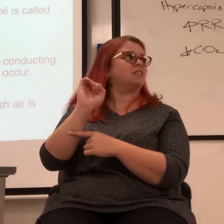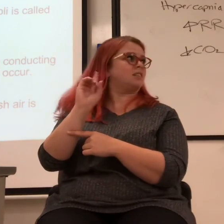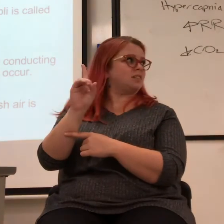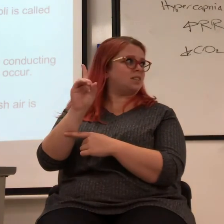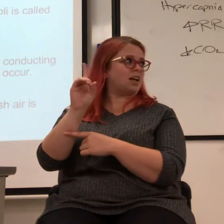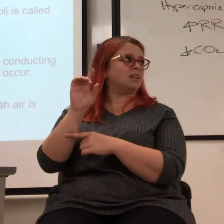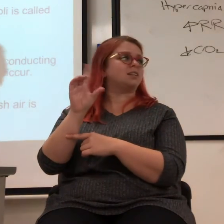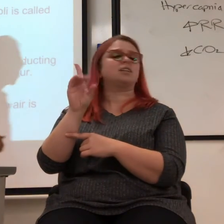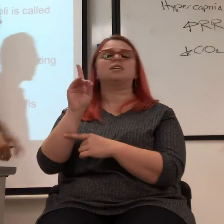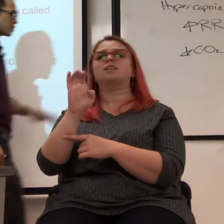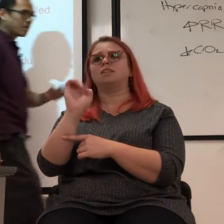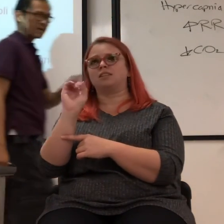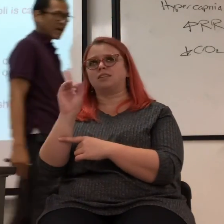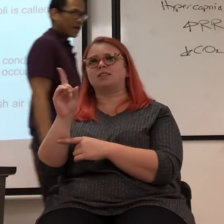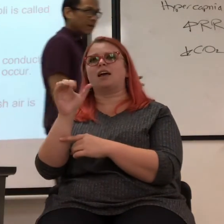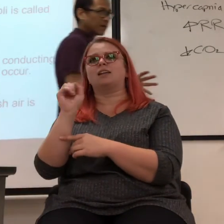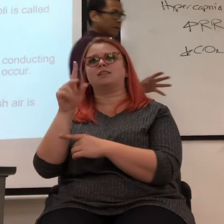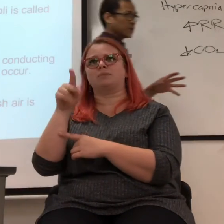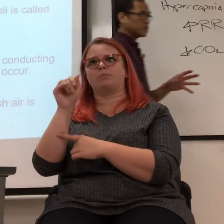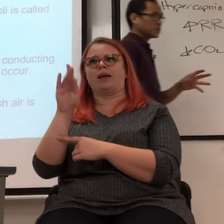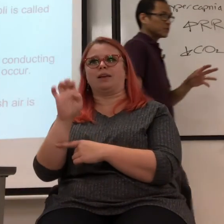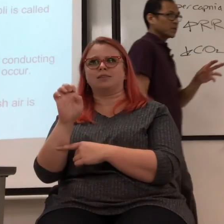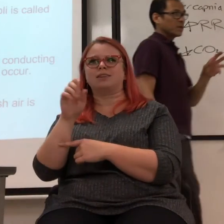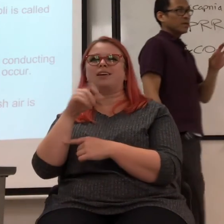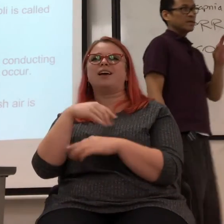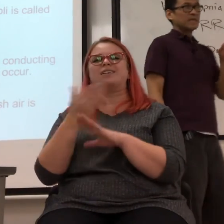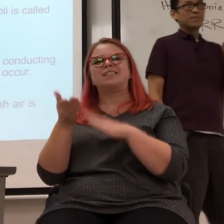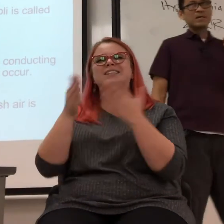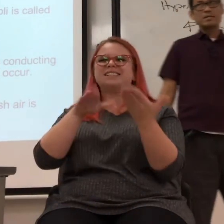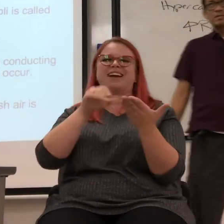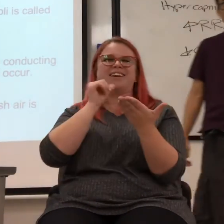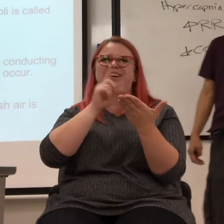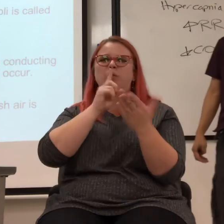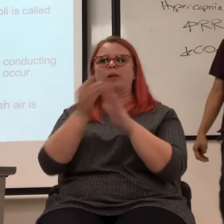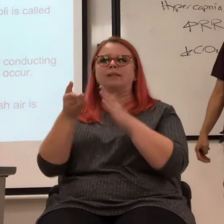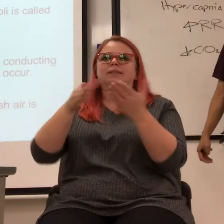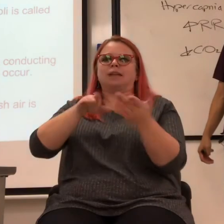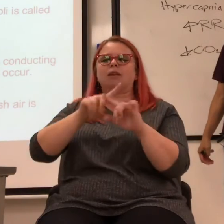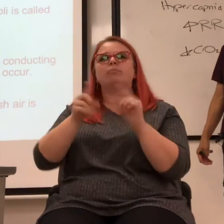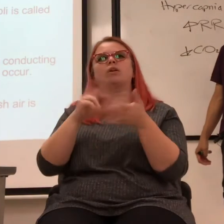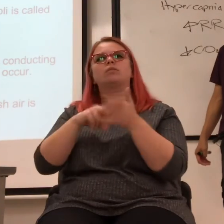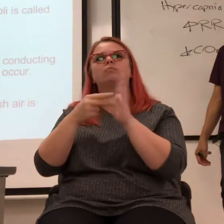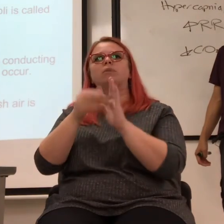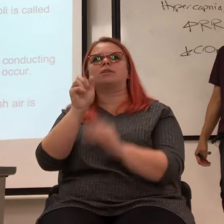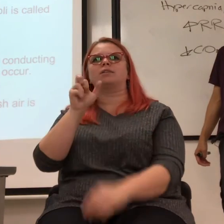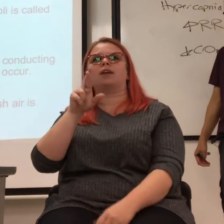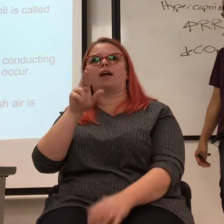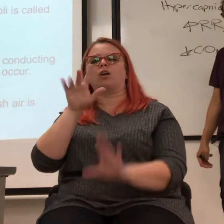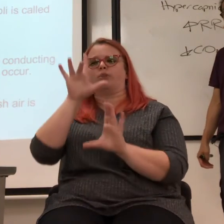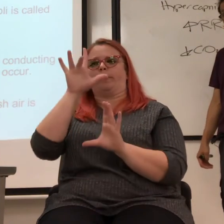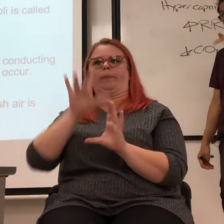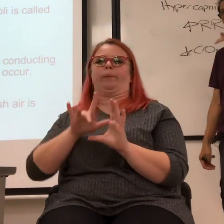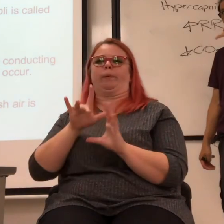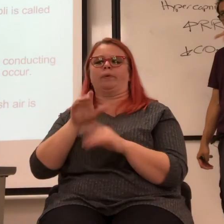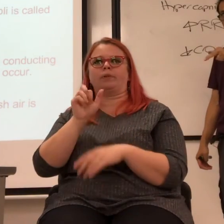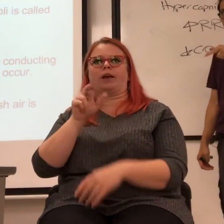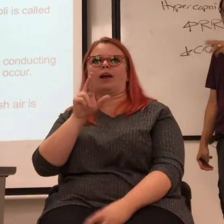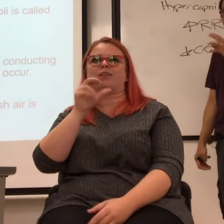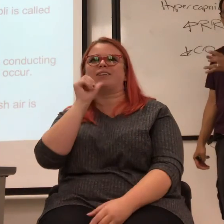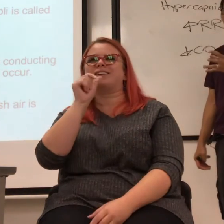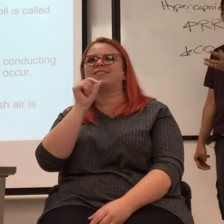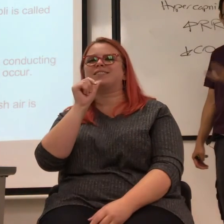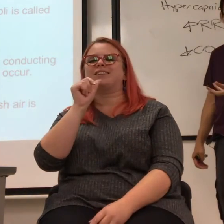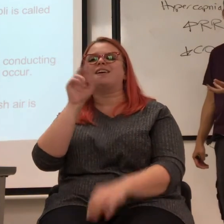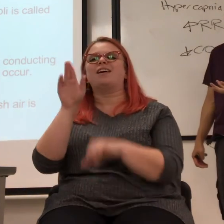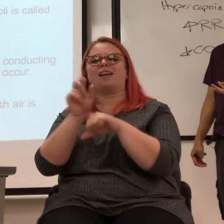Dead space is kind of a misnomer. There's nothing dead. It's just dead space is the air you breathe in that actually doesn't reach